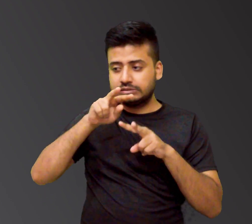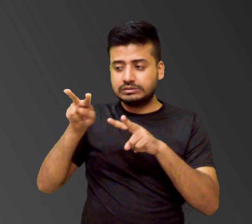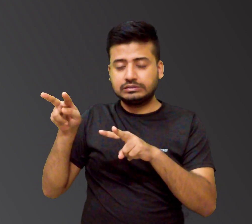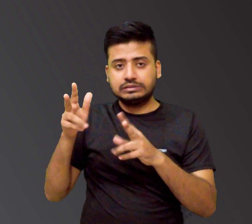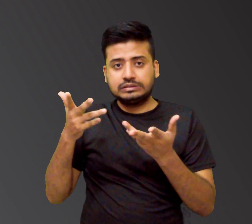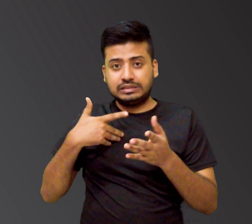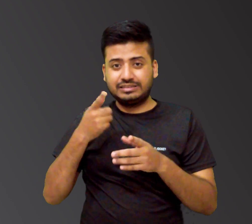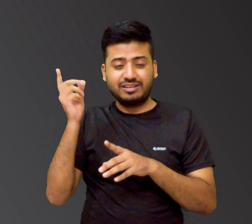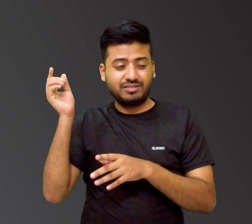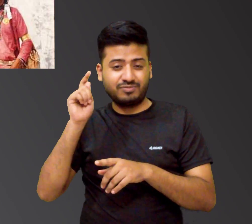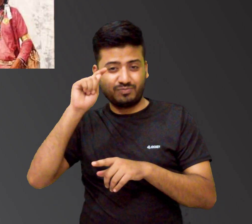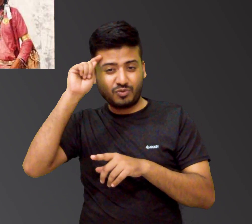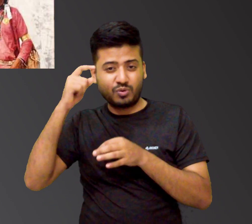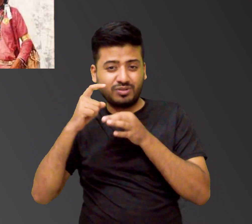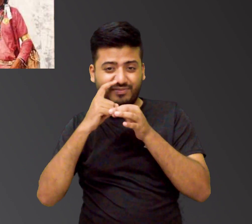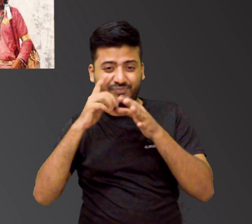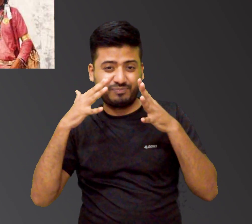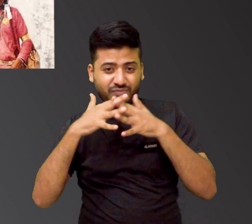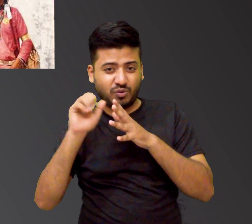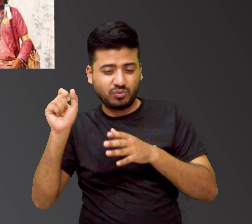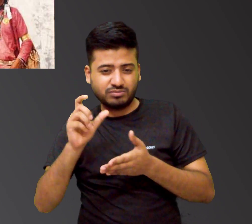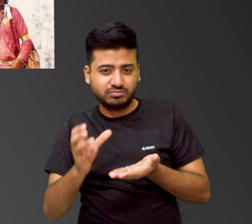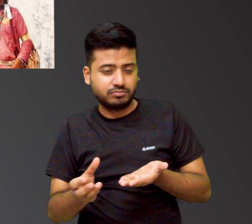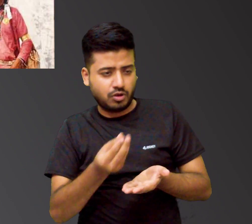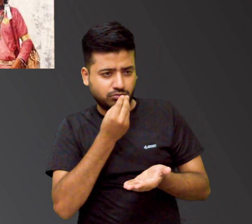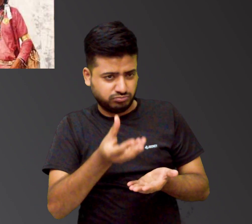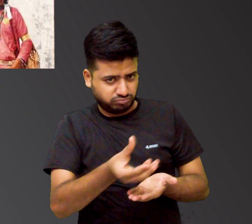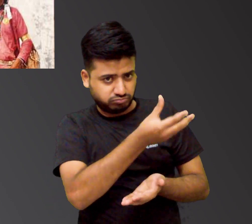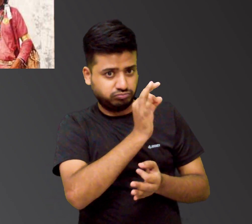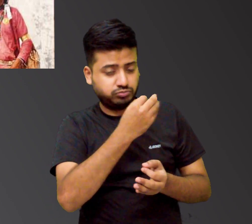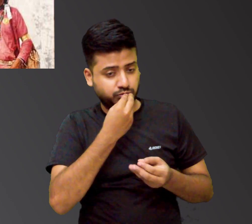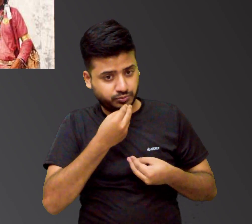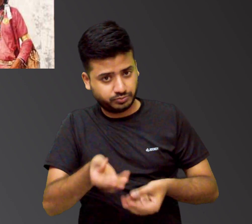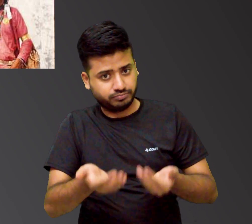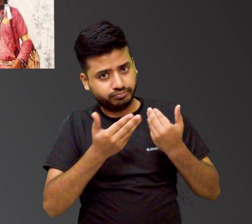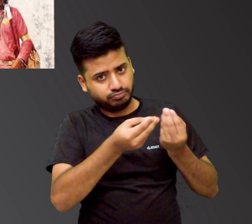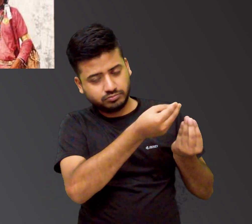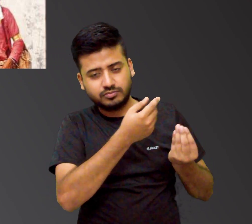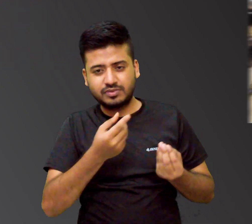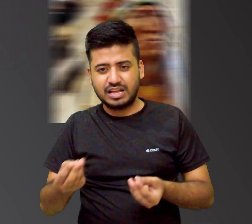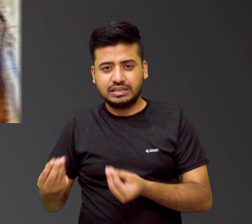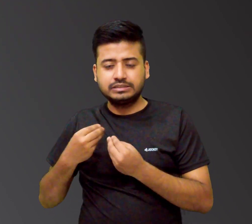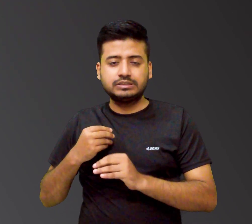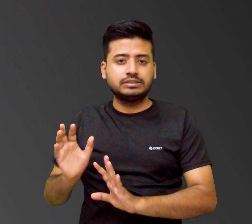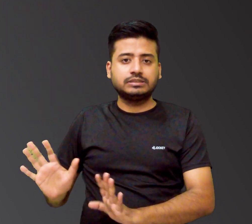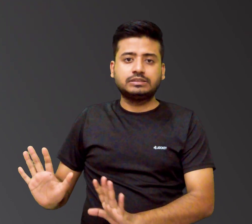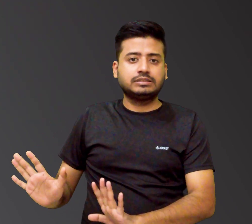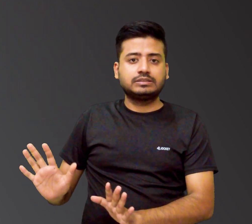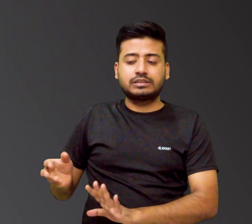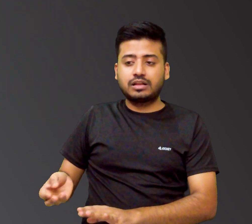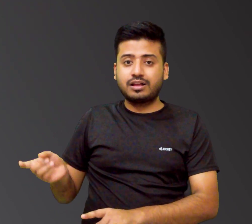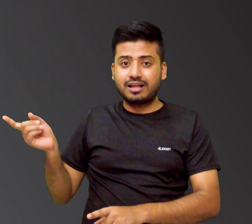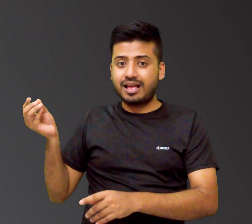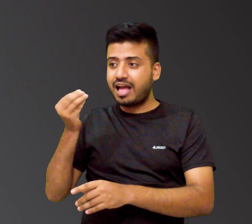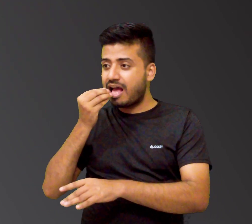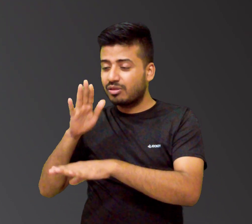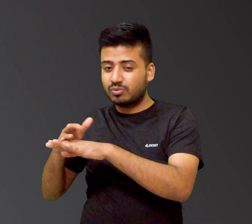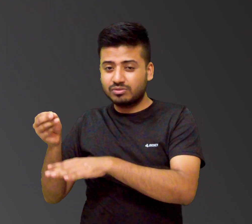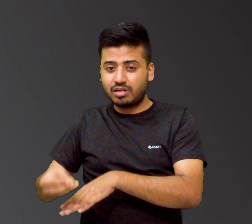known in Orient of Ecuador, it is rarely seen in Sierra. There, chicha of choice is chicha de jora, which is made